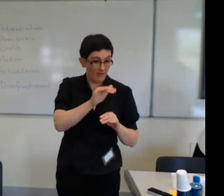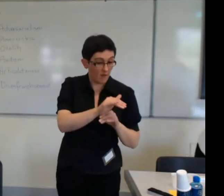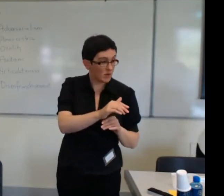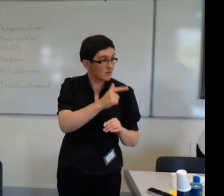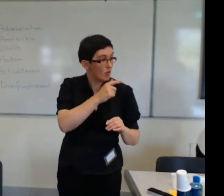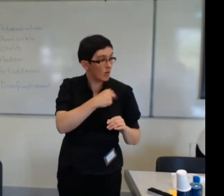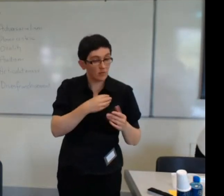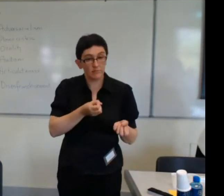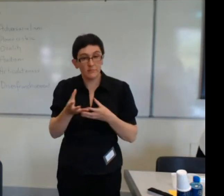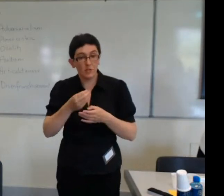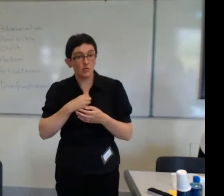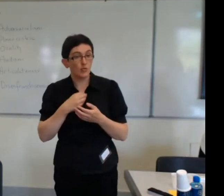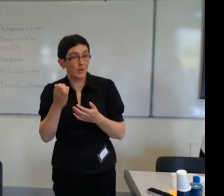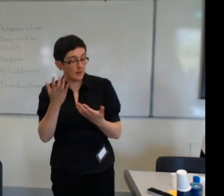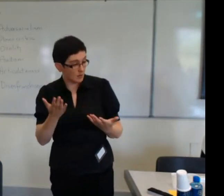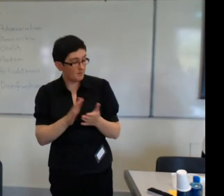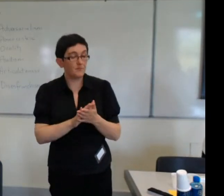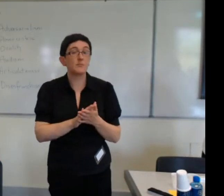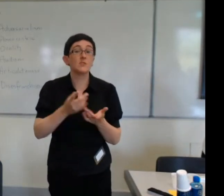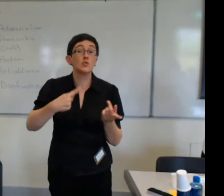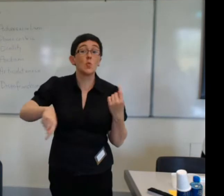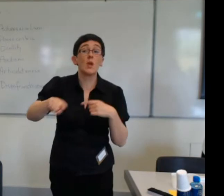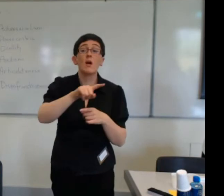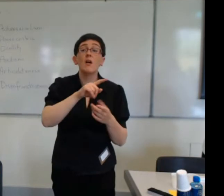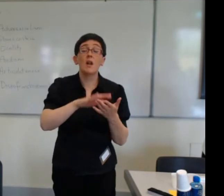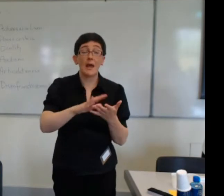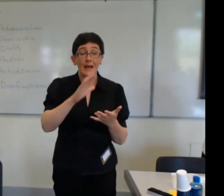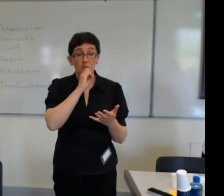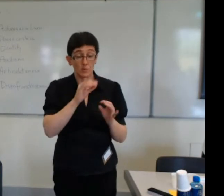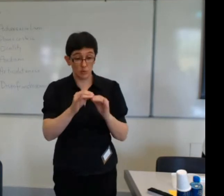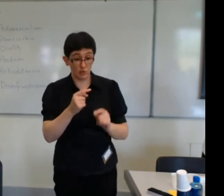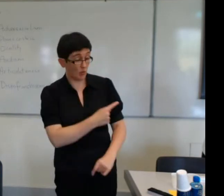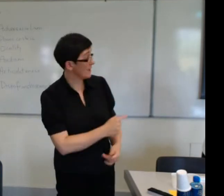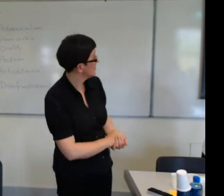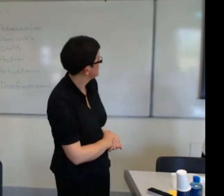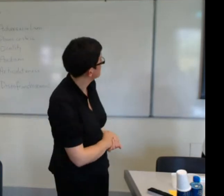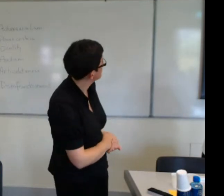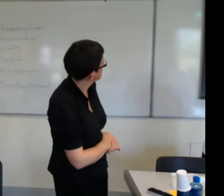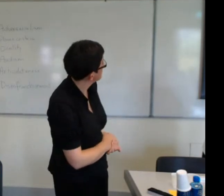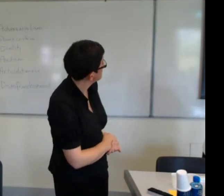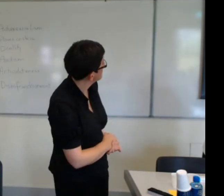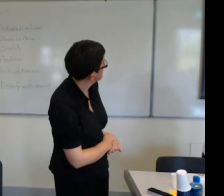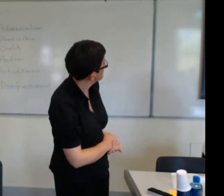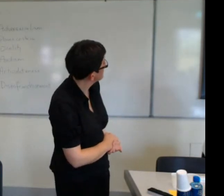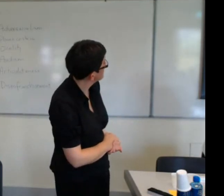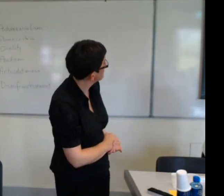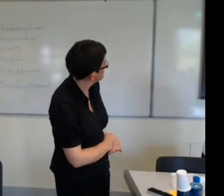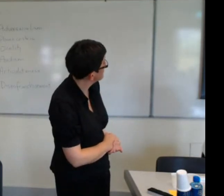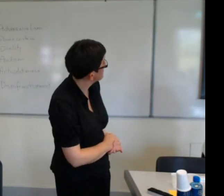critical thing. So instead of us assuming that interpreters do this, yeah, and you get the same message,